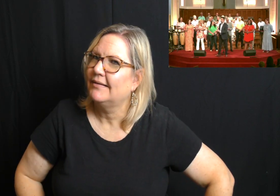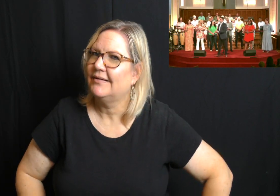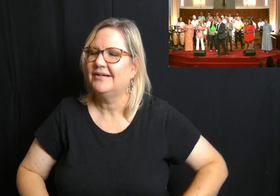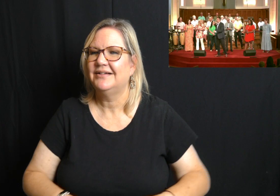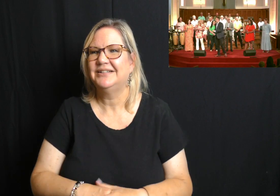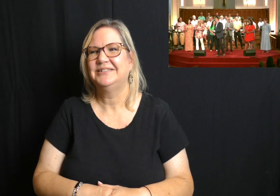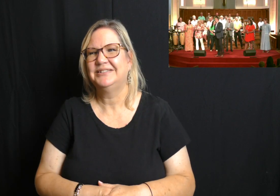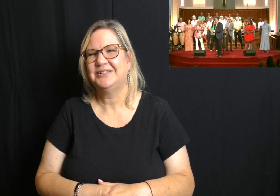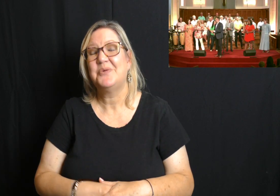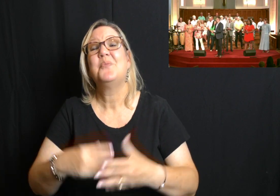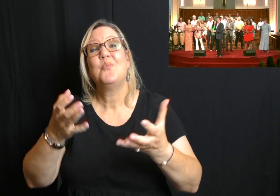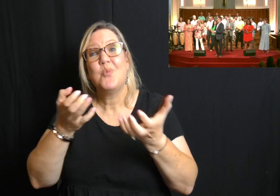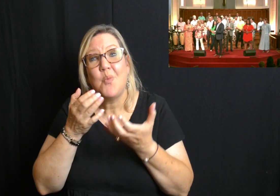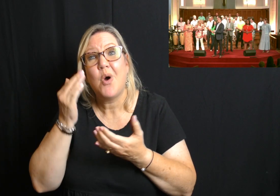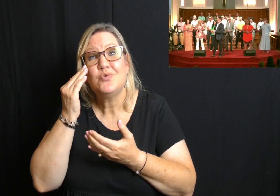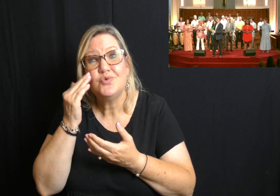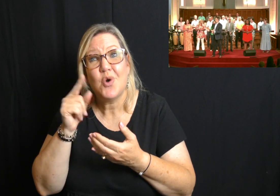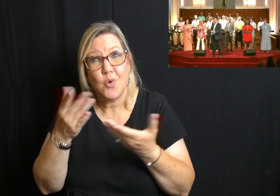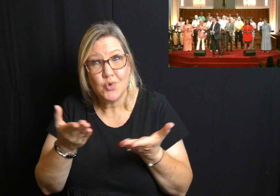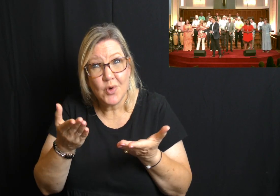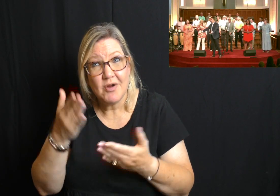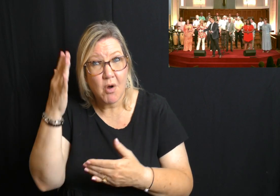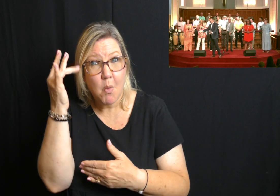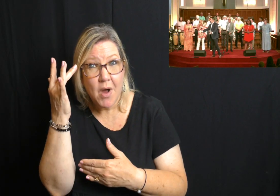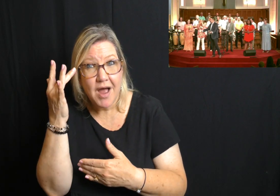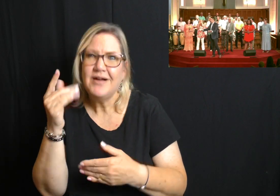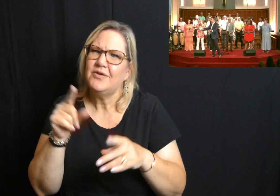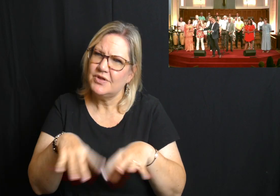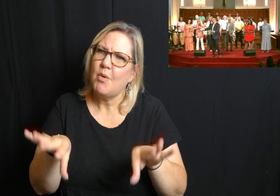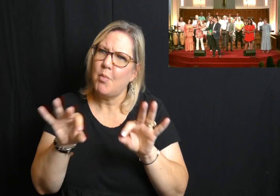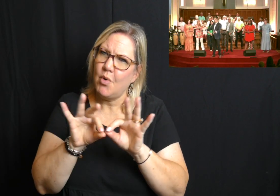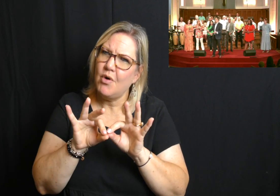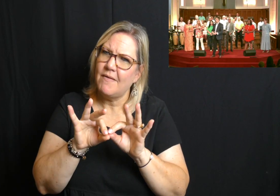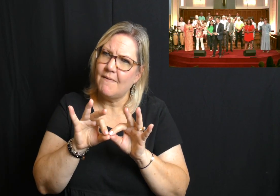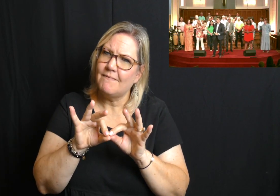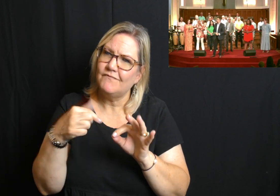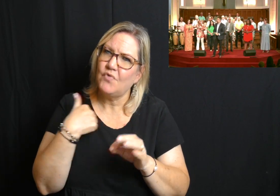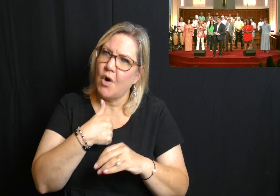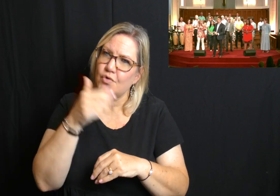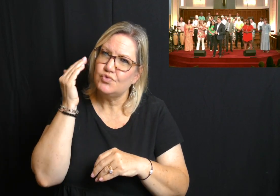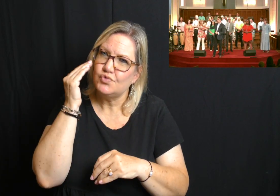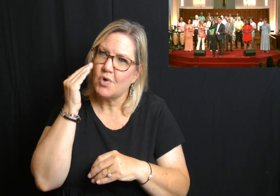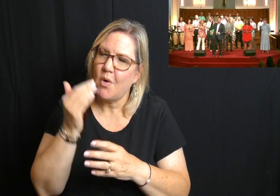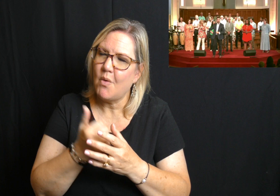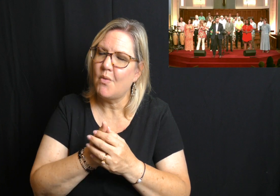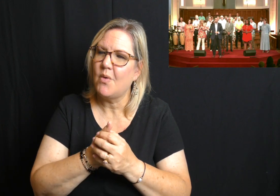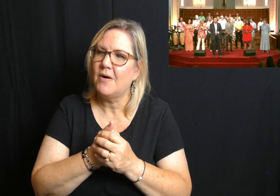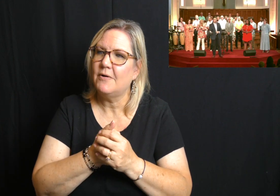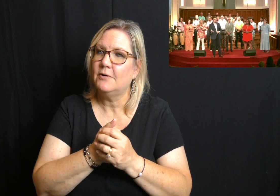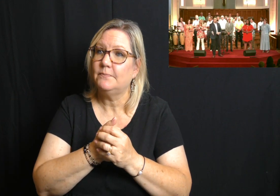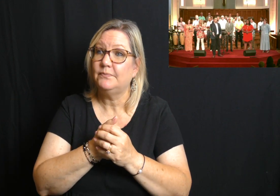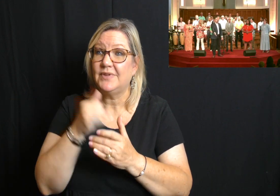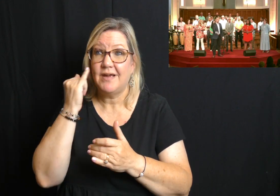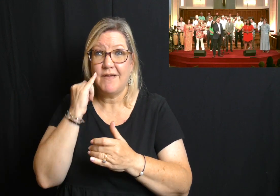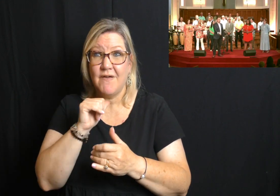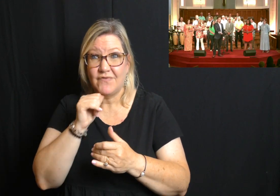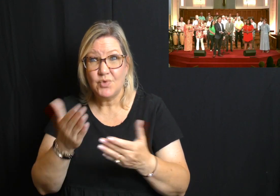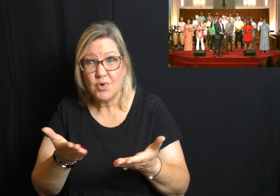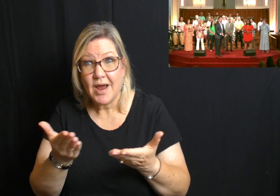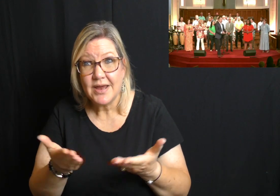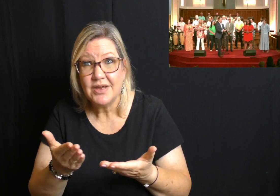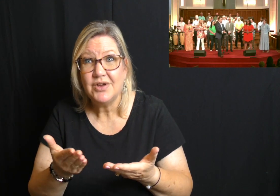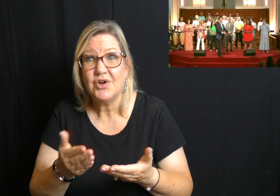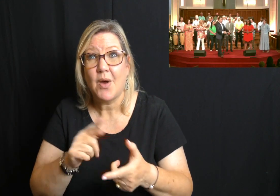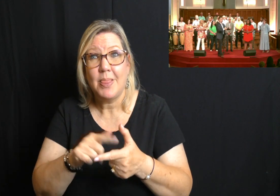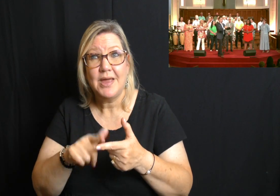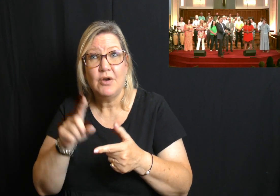But we'd love to know that you're here. Why? Because, you know, it's important for us to know that you're here. Because if you're not here, then we have to follow up with you